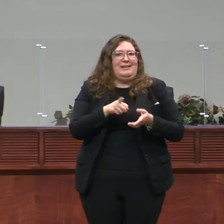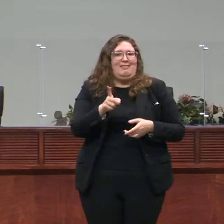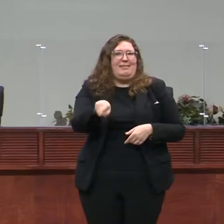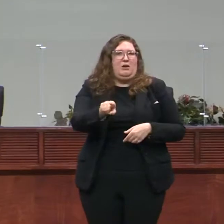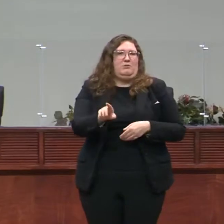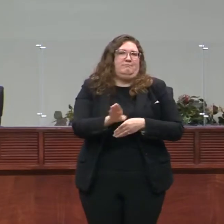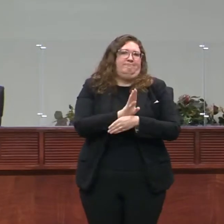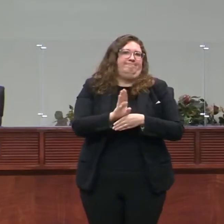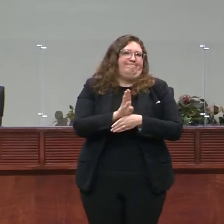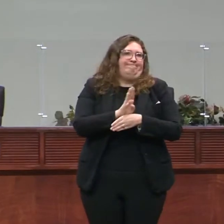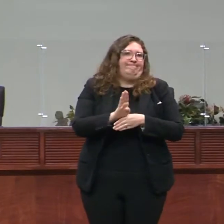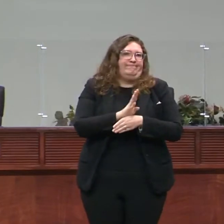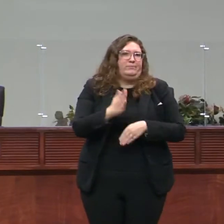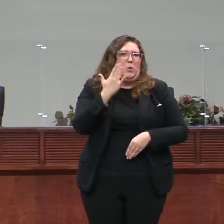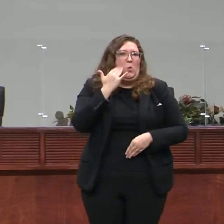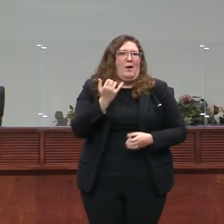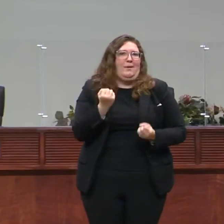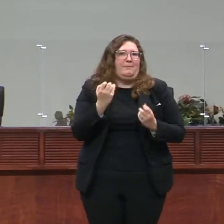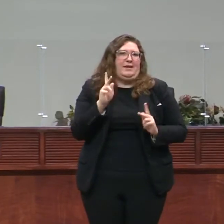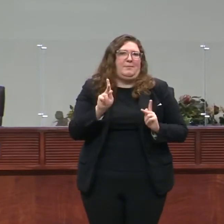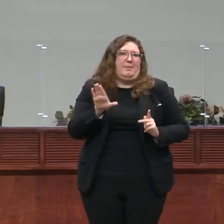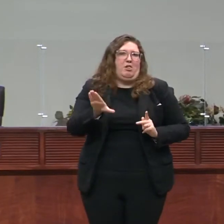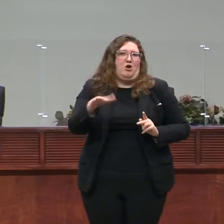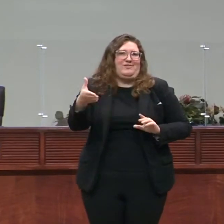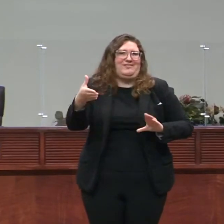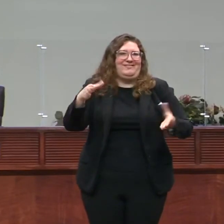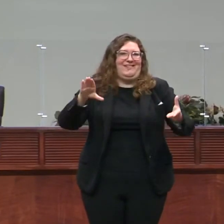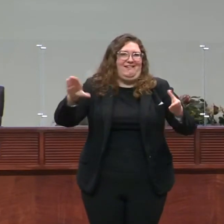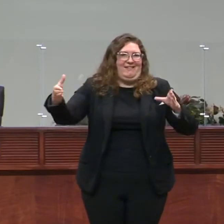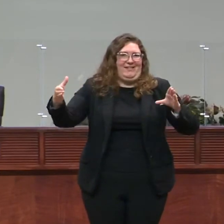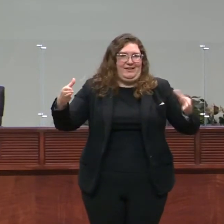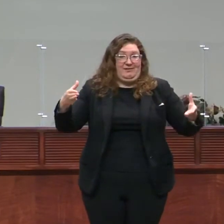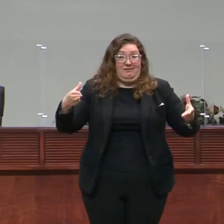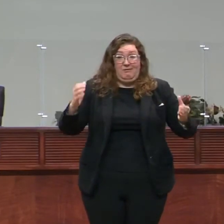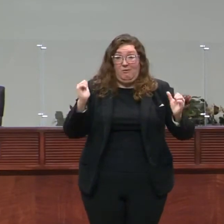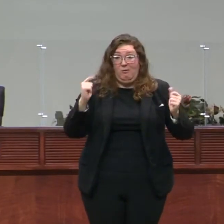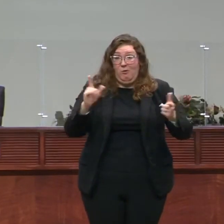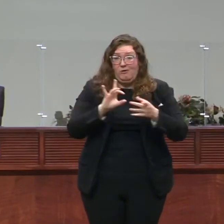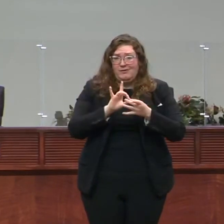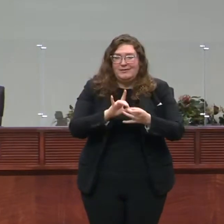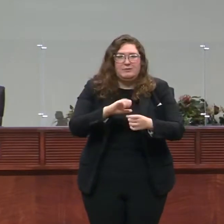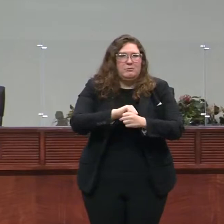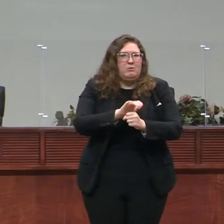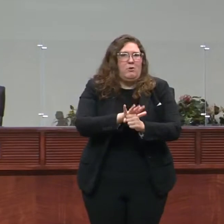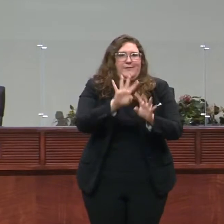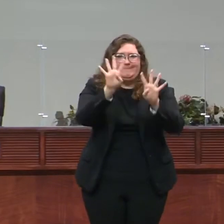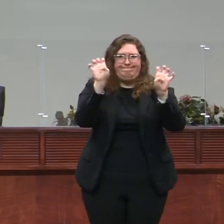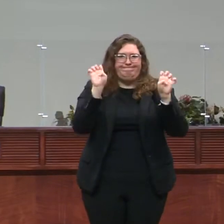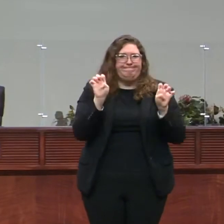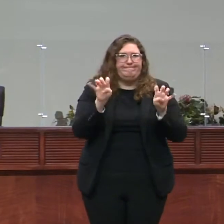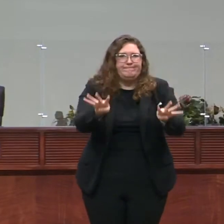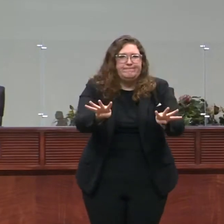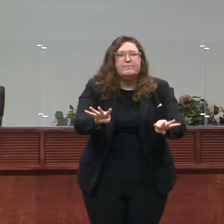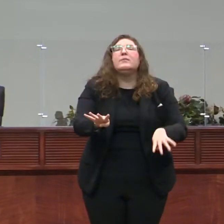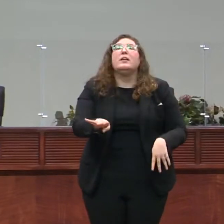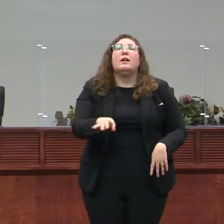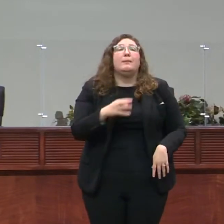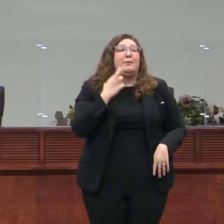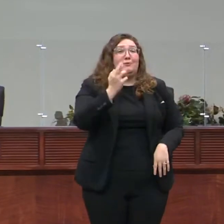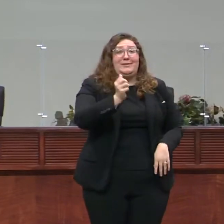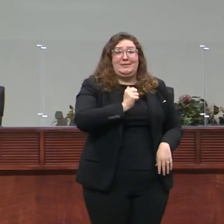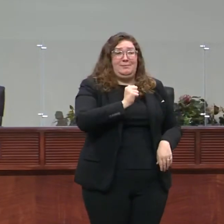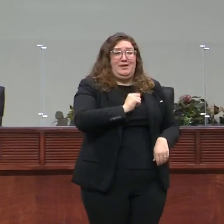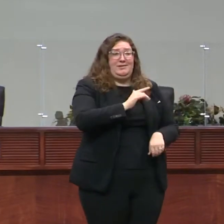deaths. I don't know whether they are all COVID related or not, but I know that the one that I was there for, as a matter